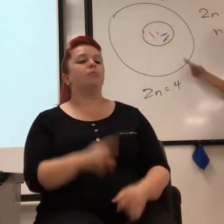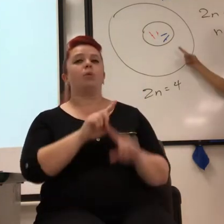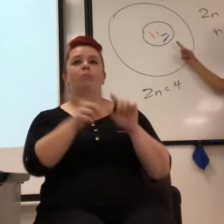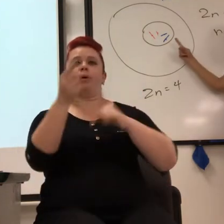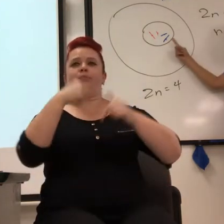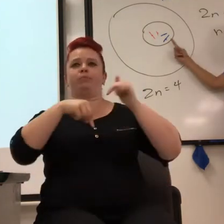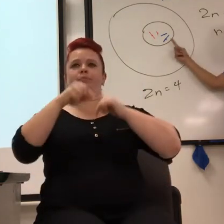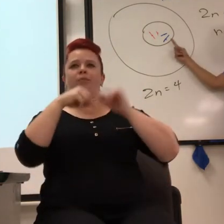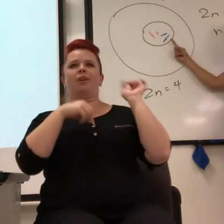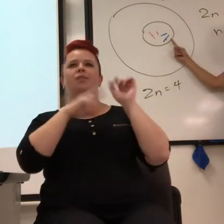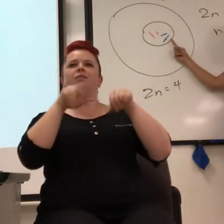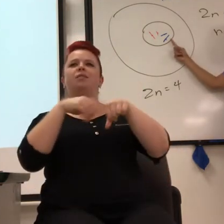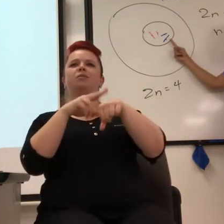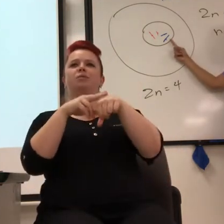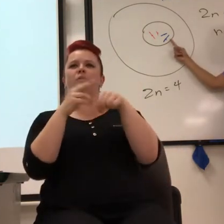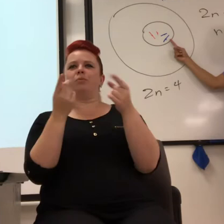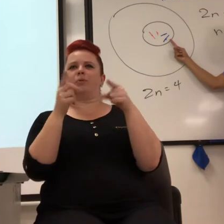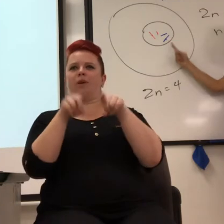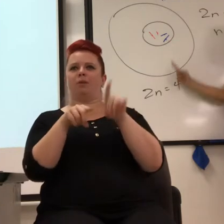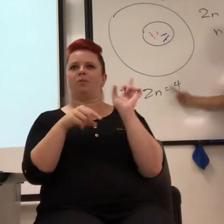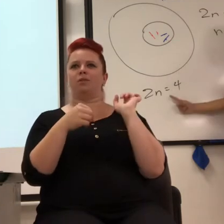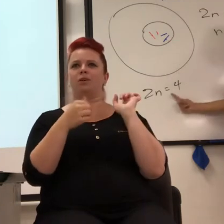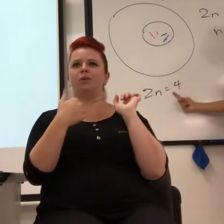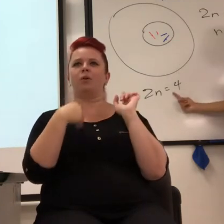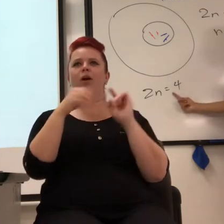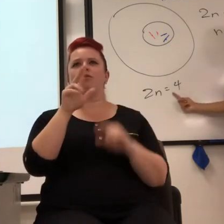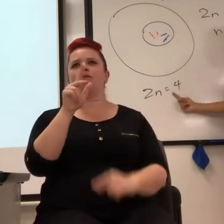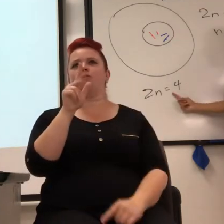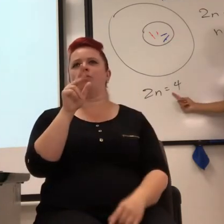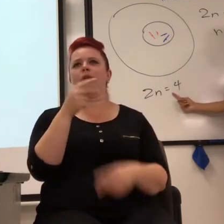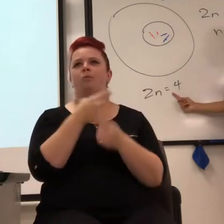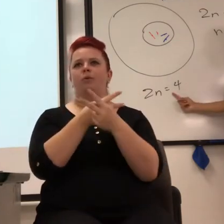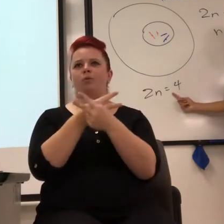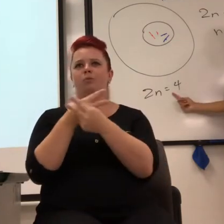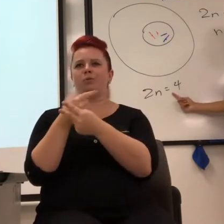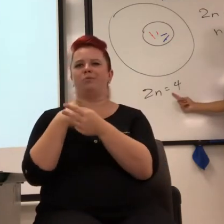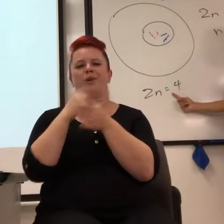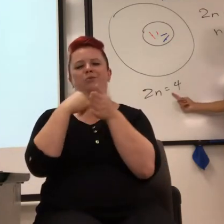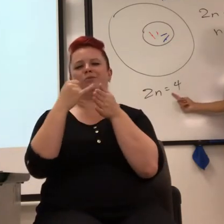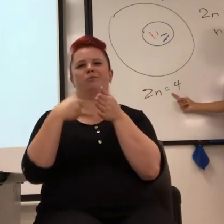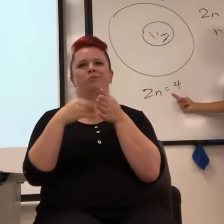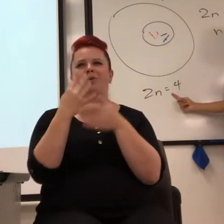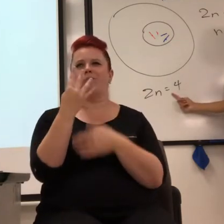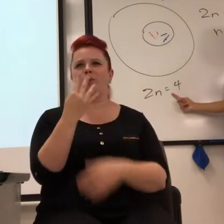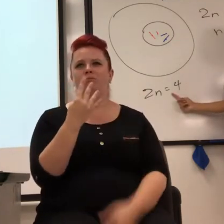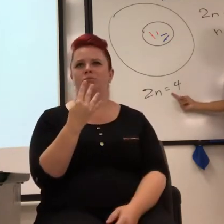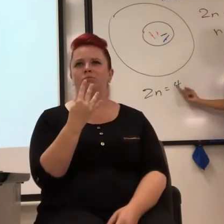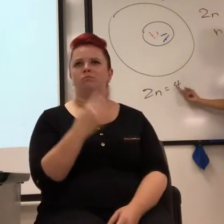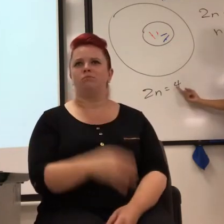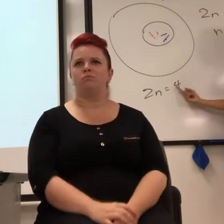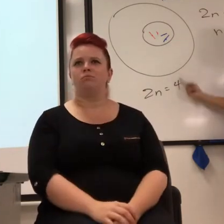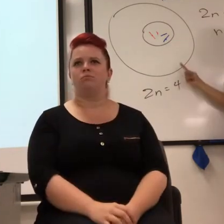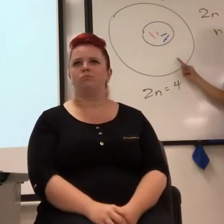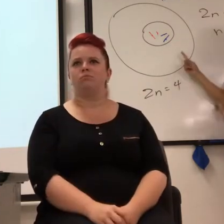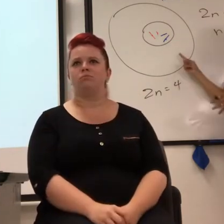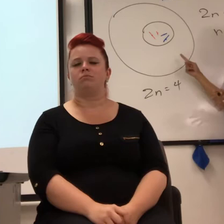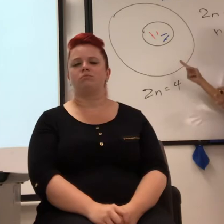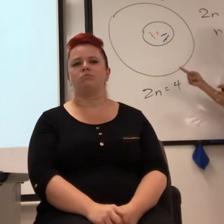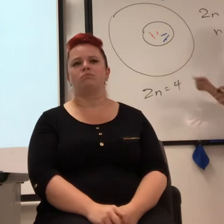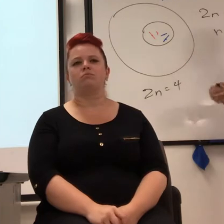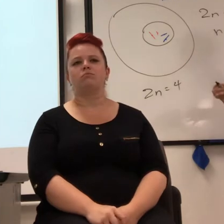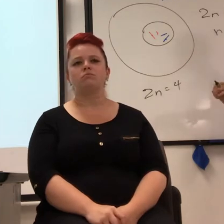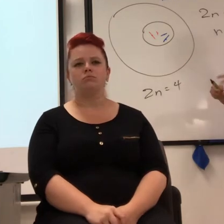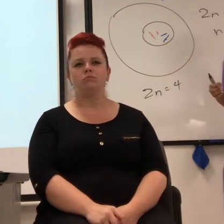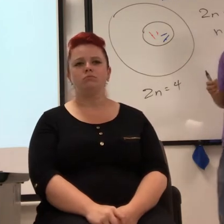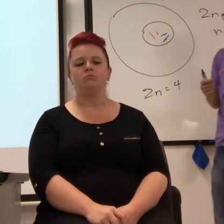this is normally what you get, 23 chromosomes. Well, I'm just drawing four, okay? So one of the things a cell